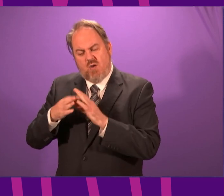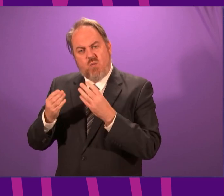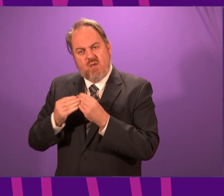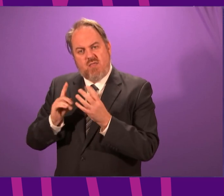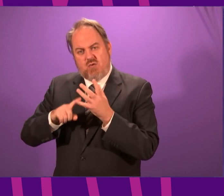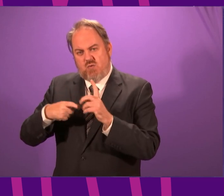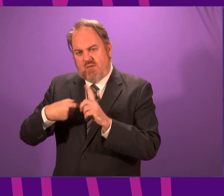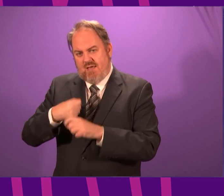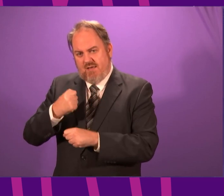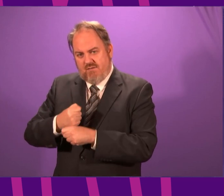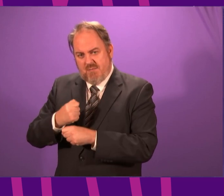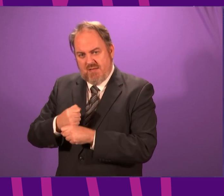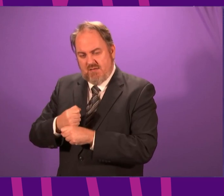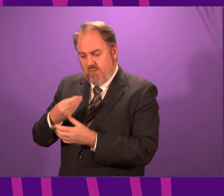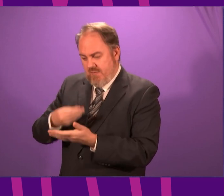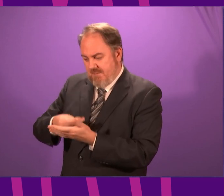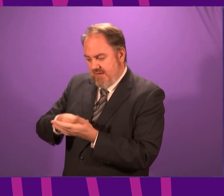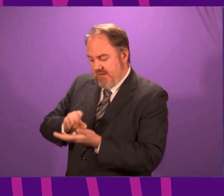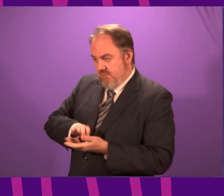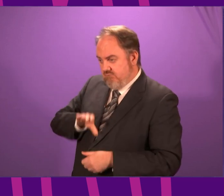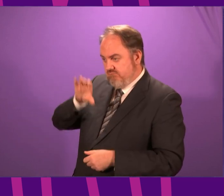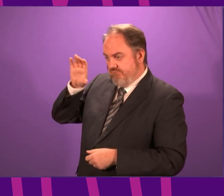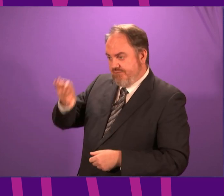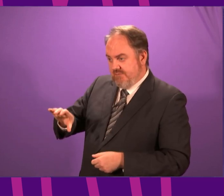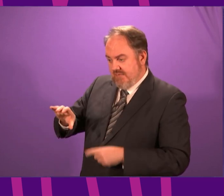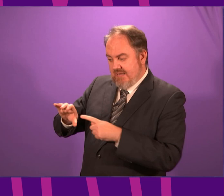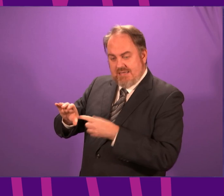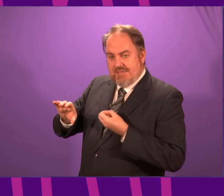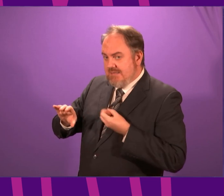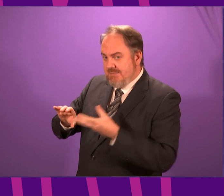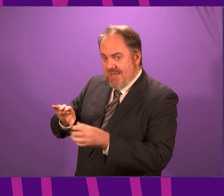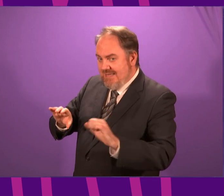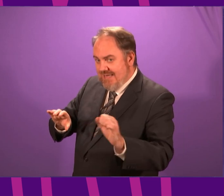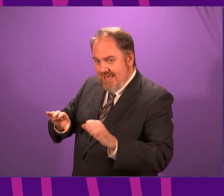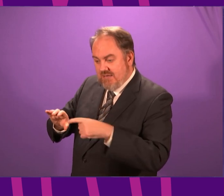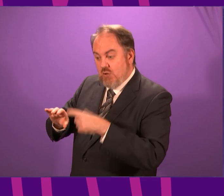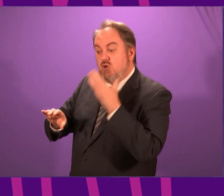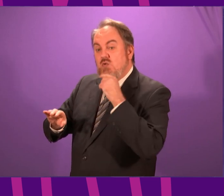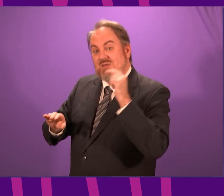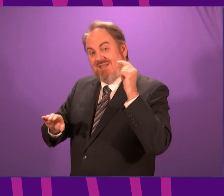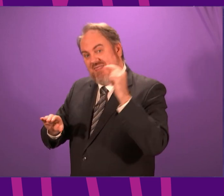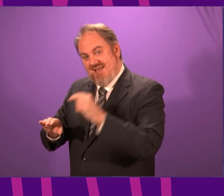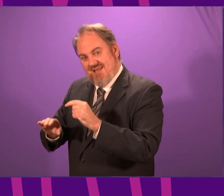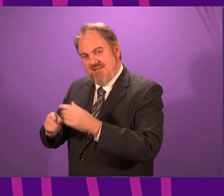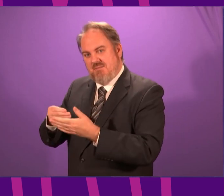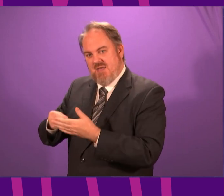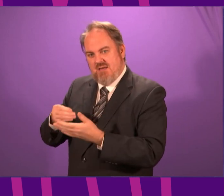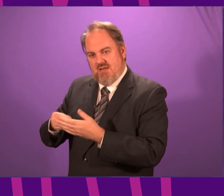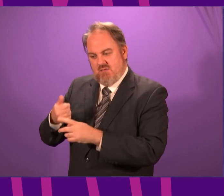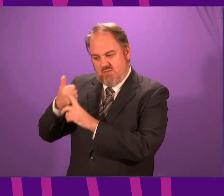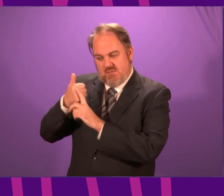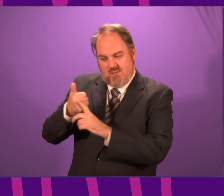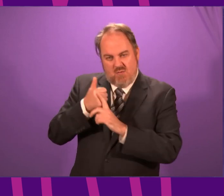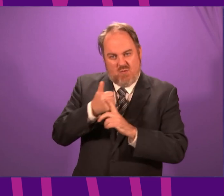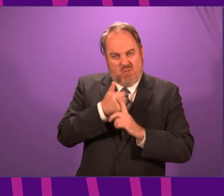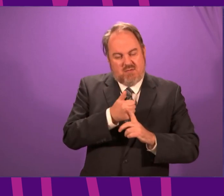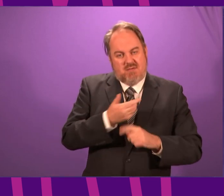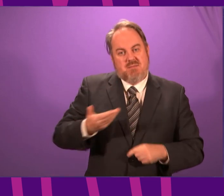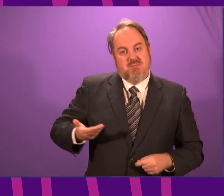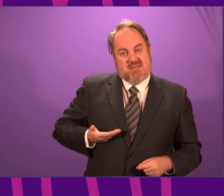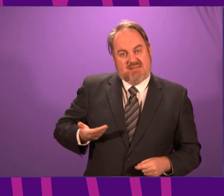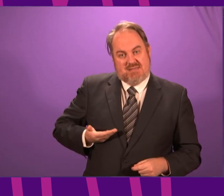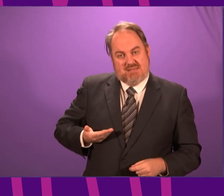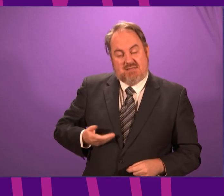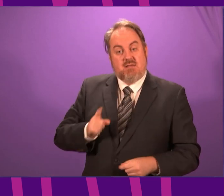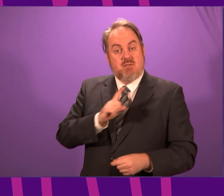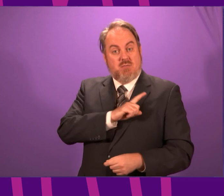to use the money that is currently unallocated in the Scottish government's budget to start the process of ensuring there is adequate business support.